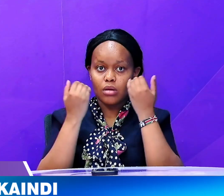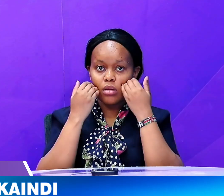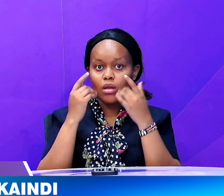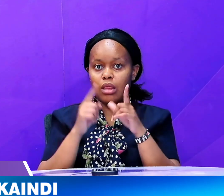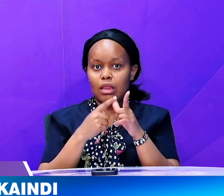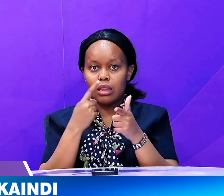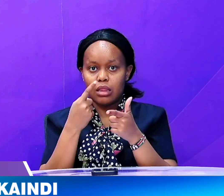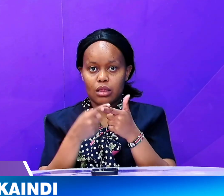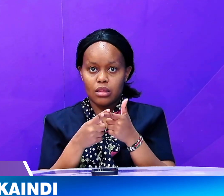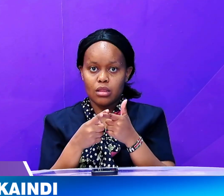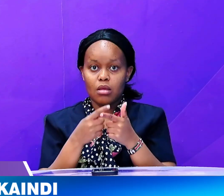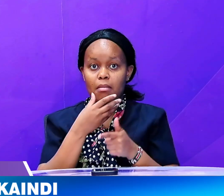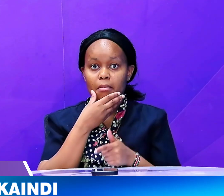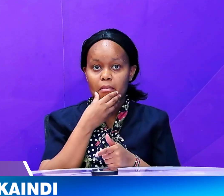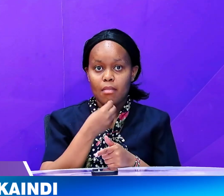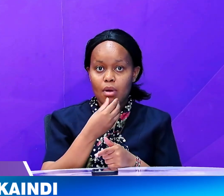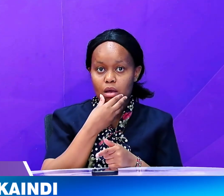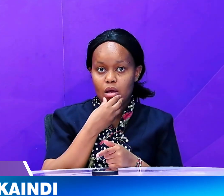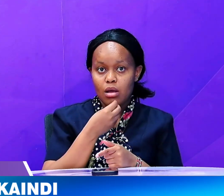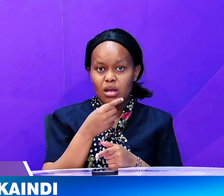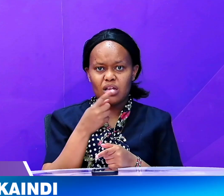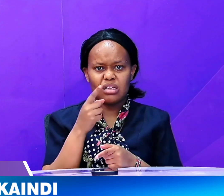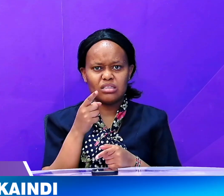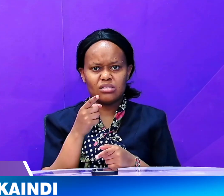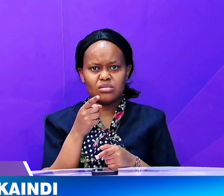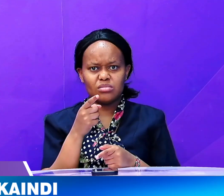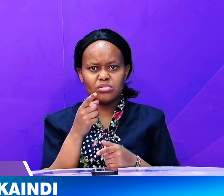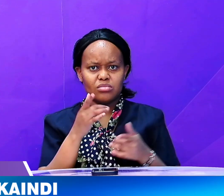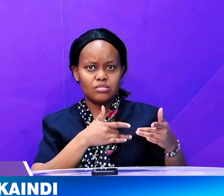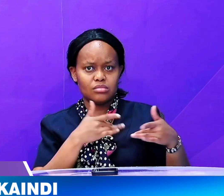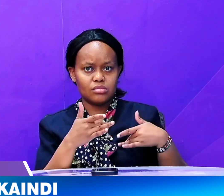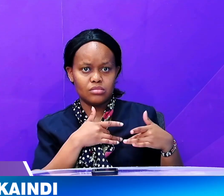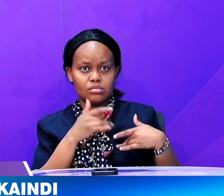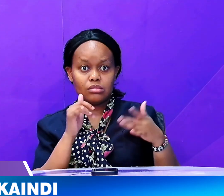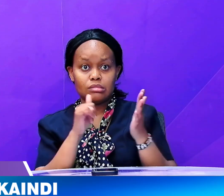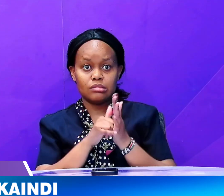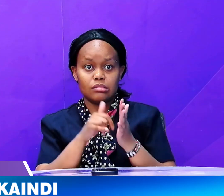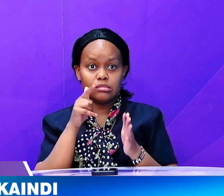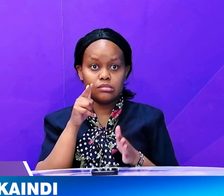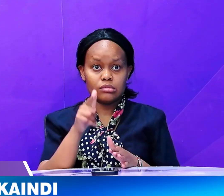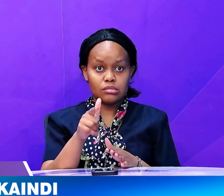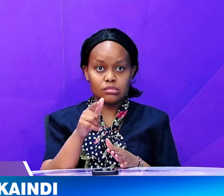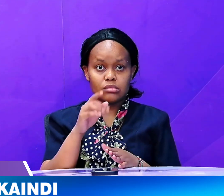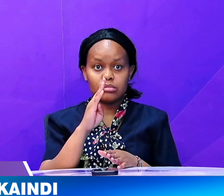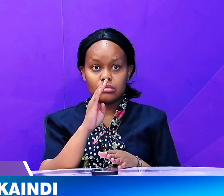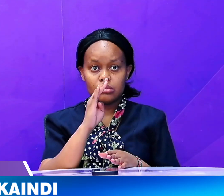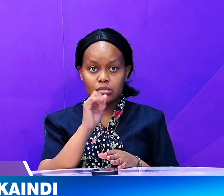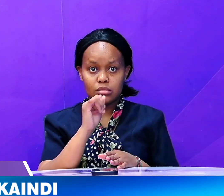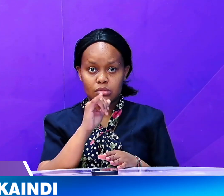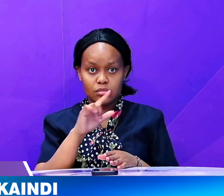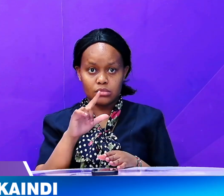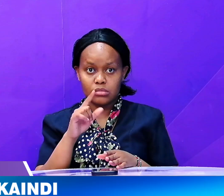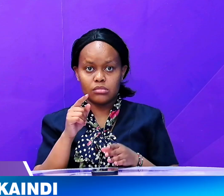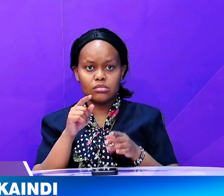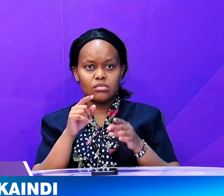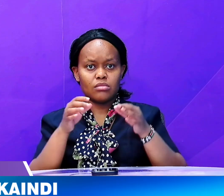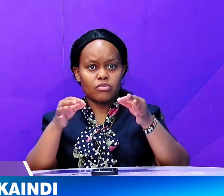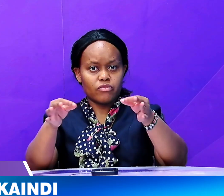Muturi noted that the bail is not meant to punish, but to ensure that accused persons appear in court when